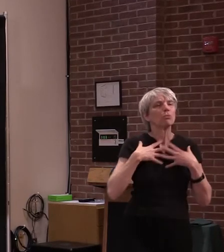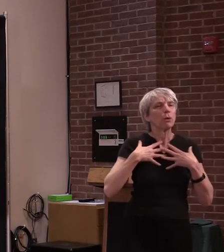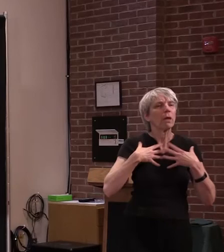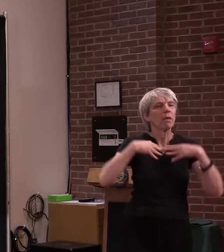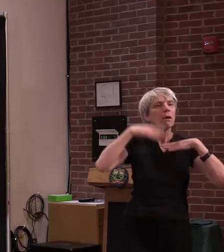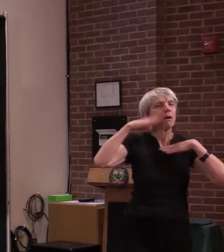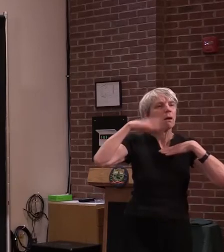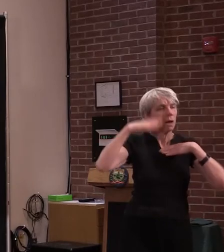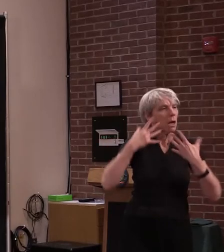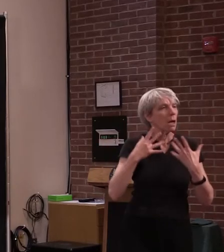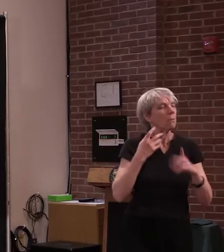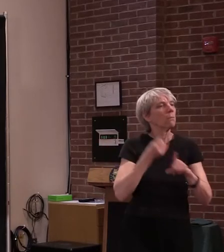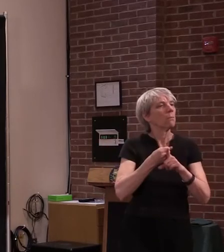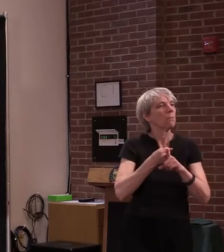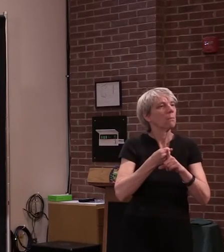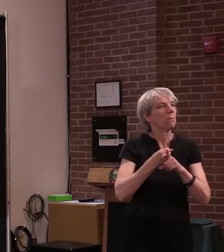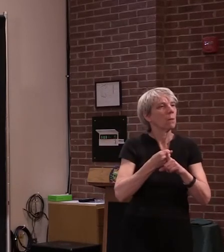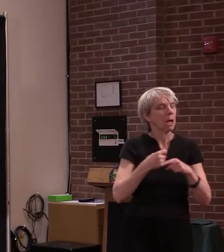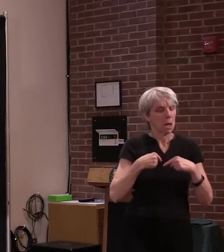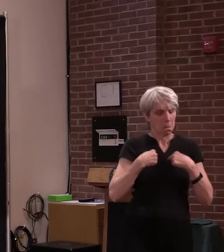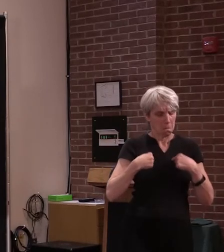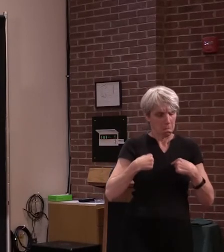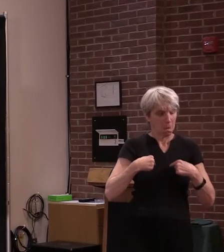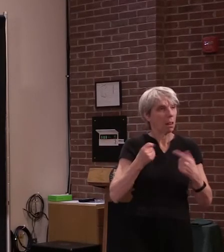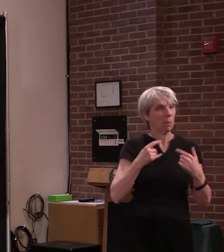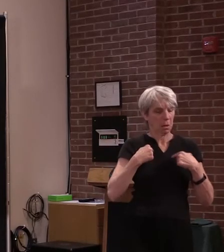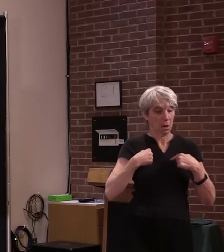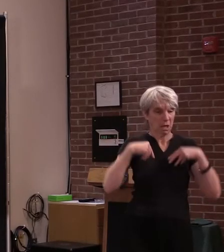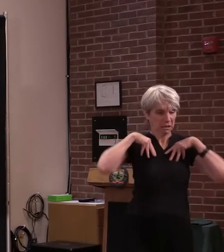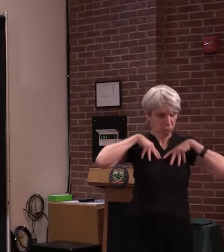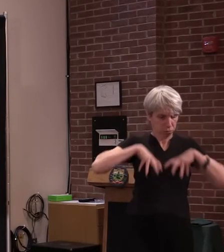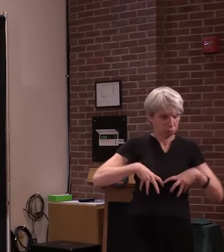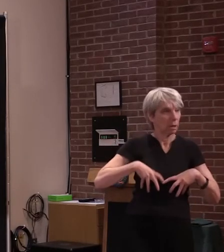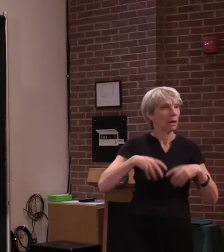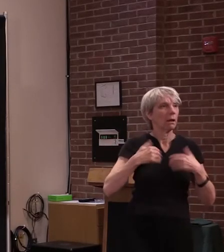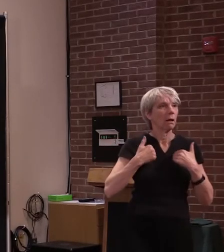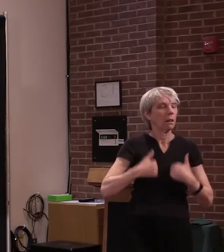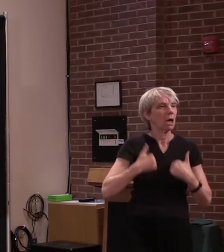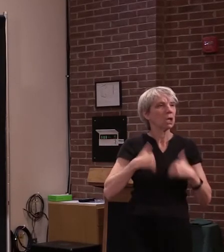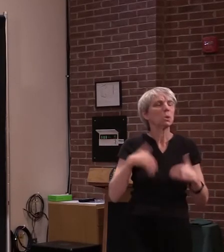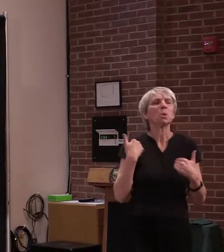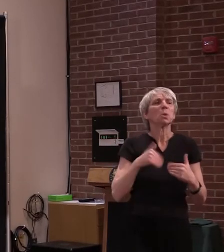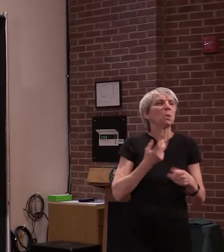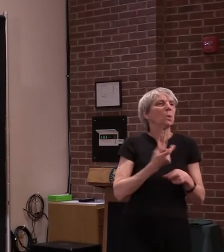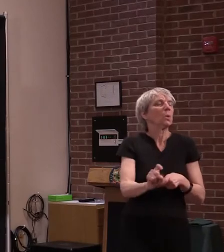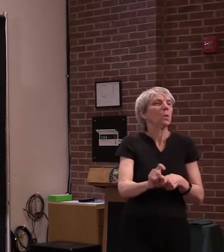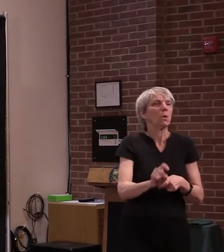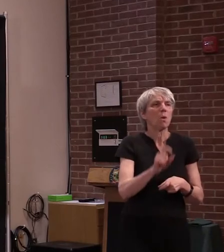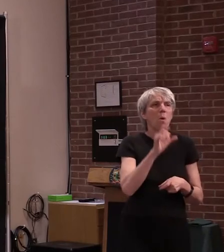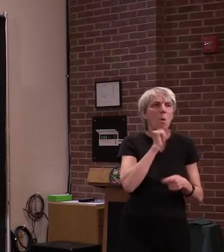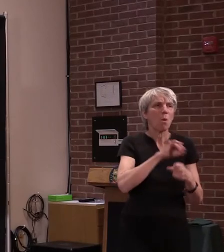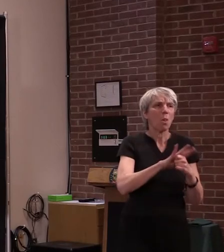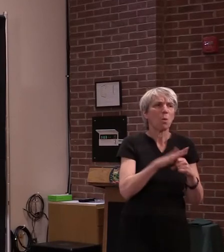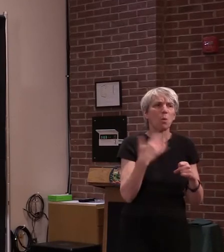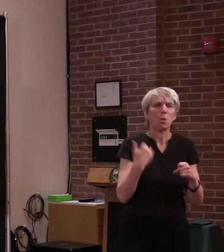and the bronchi as well, but not on the actual parenchyma of the lung, which is really